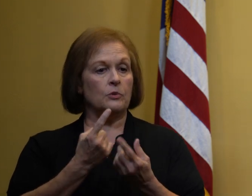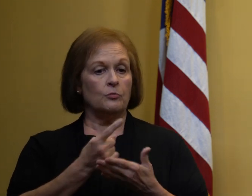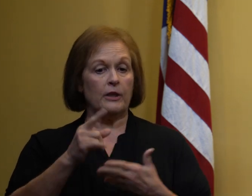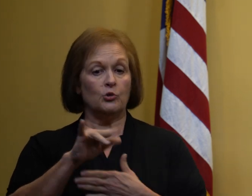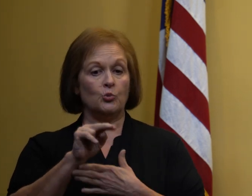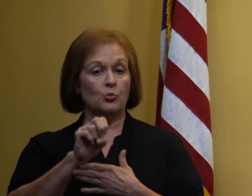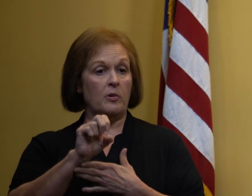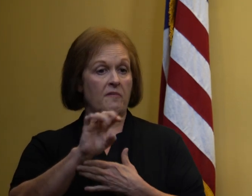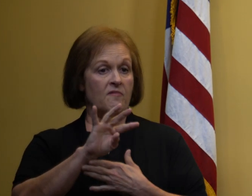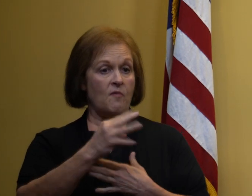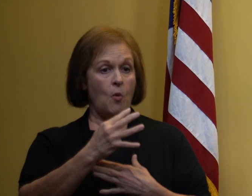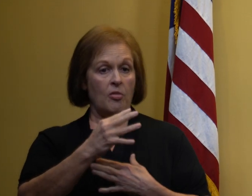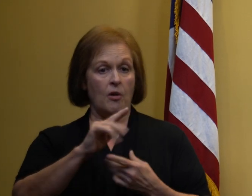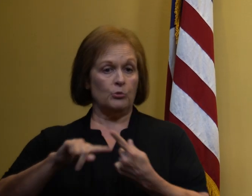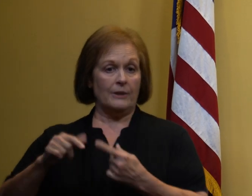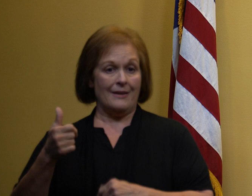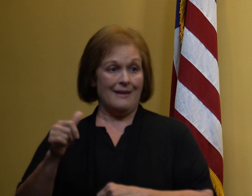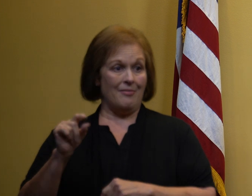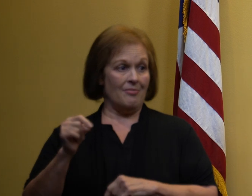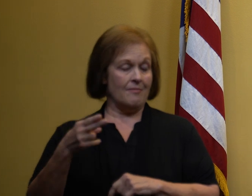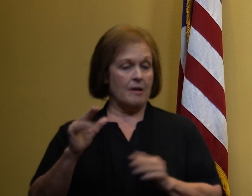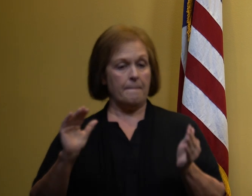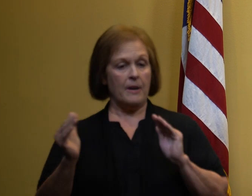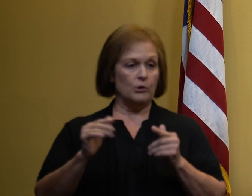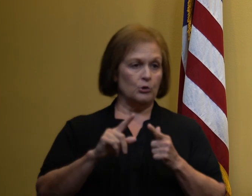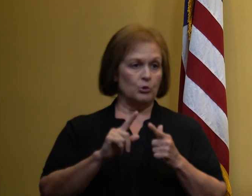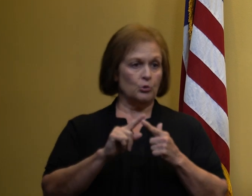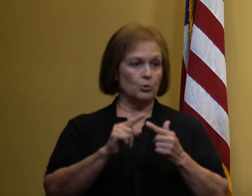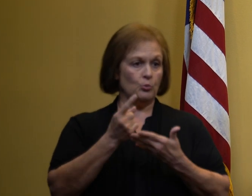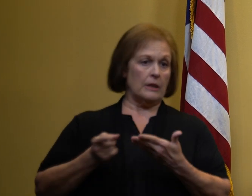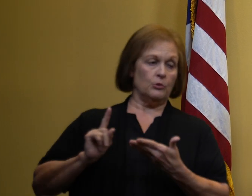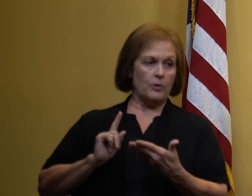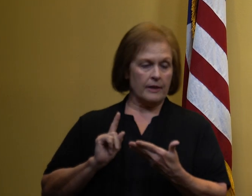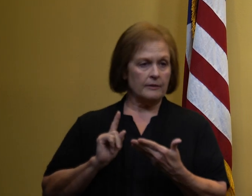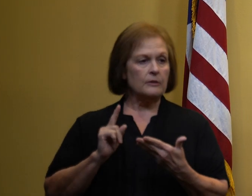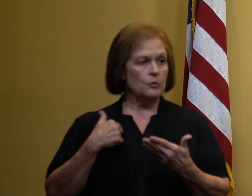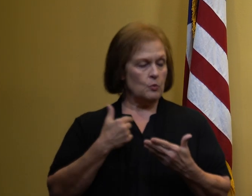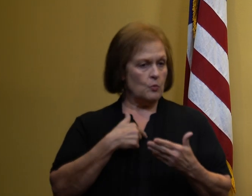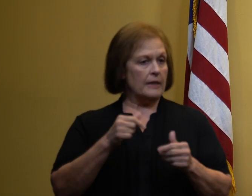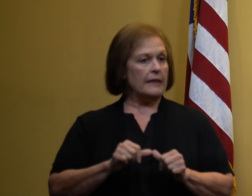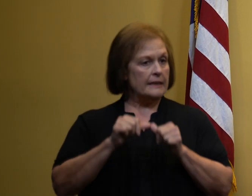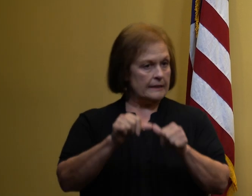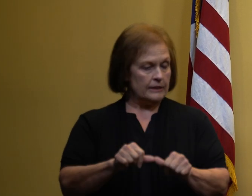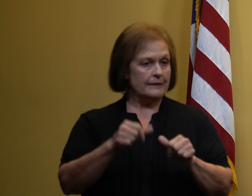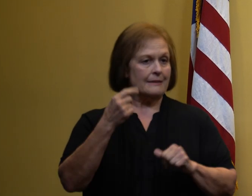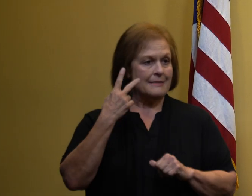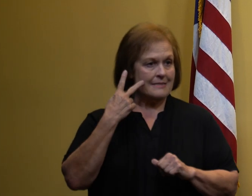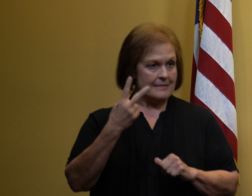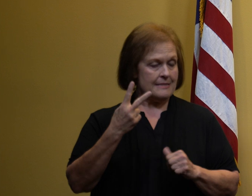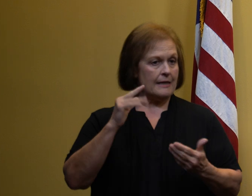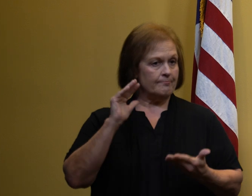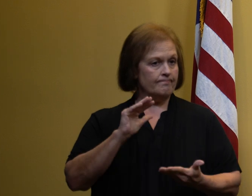June 4th through the 10th compared to the week prior. We continue to we saw